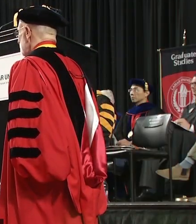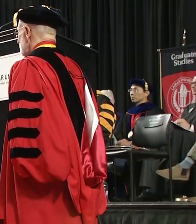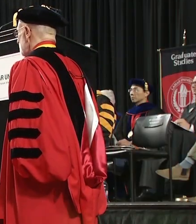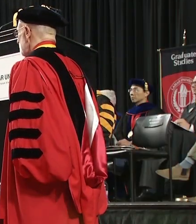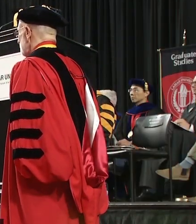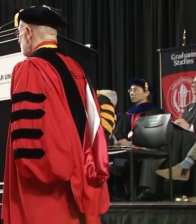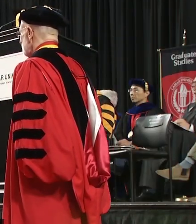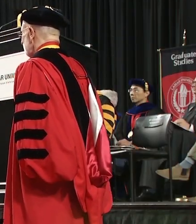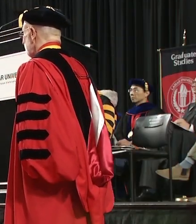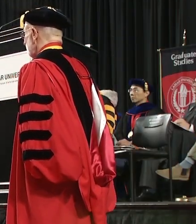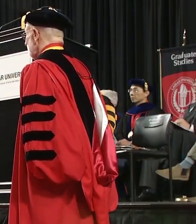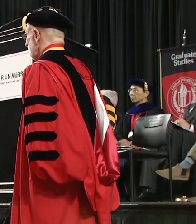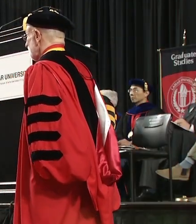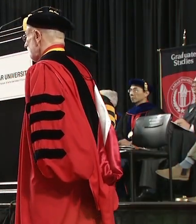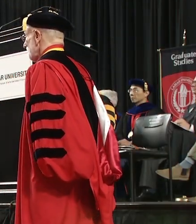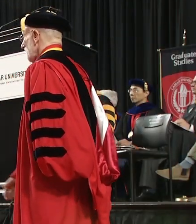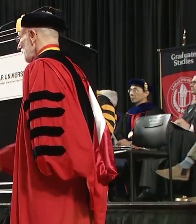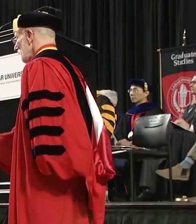Rachel Carter.